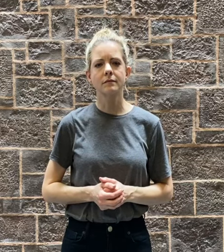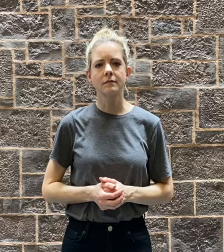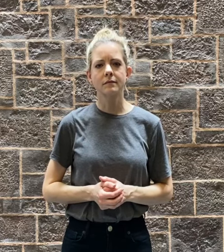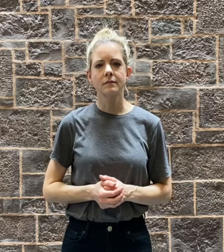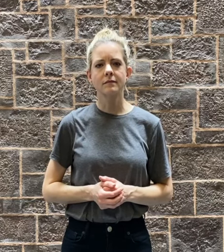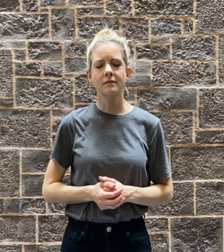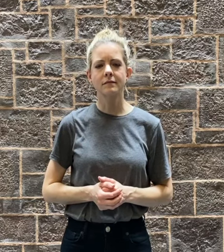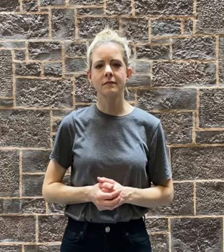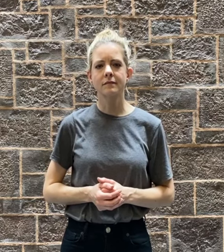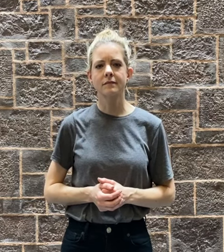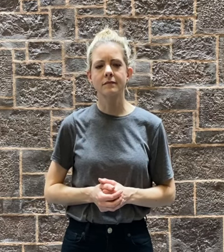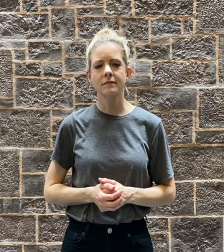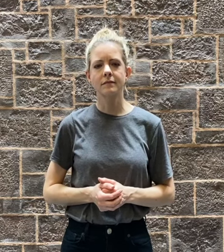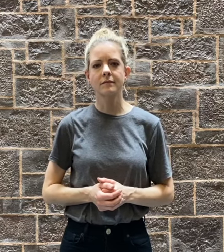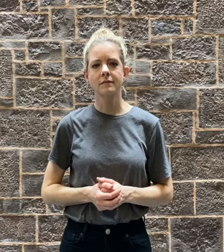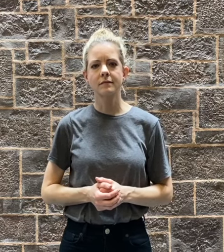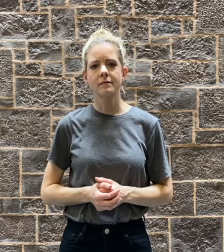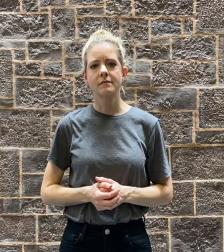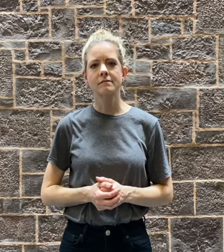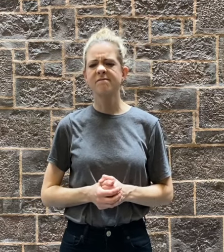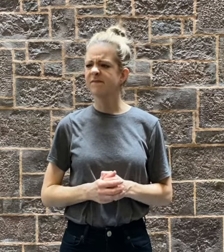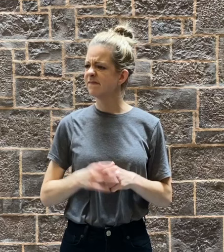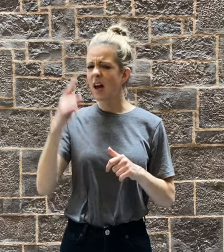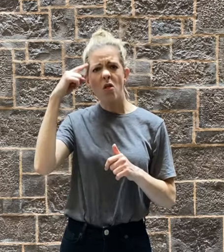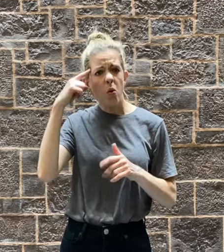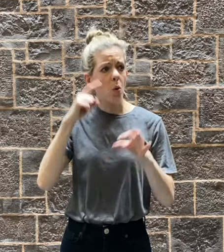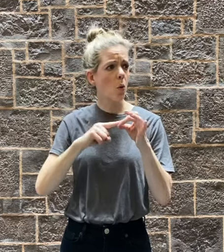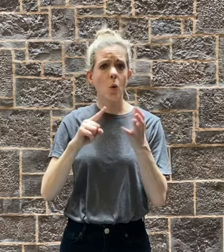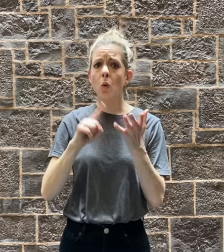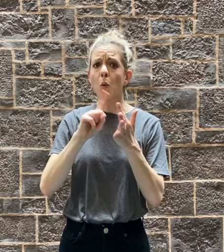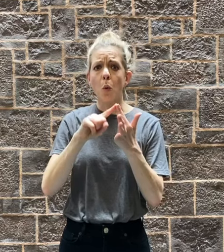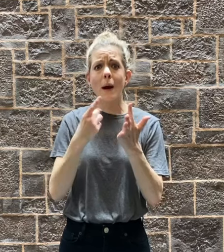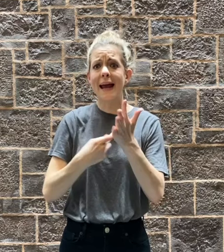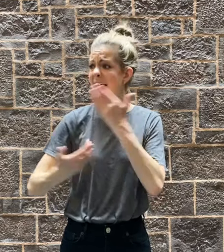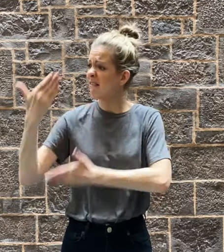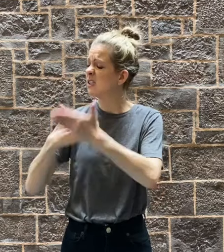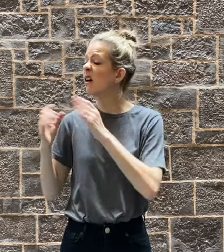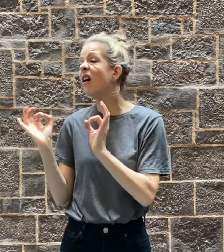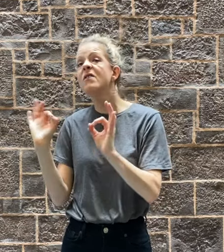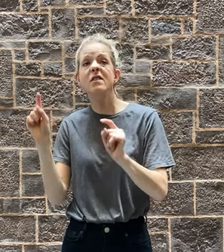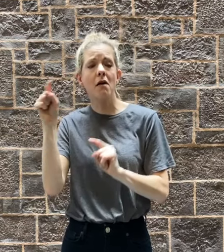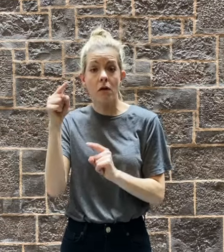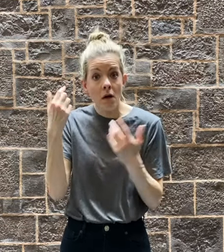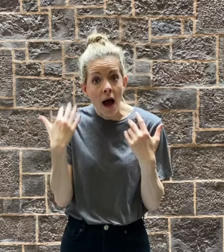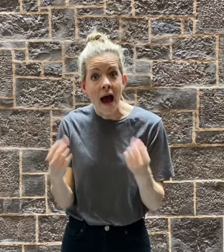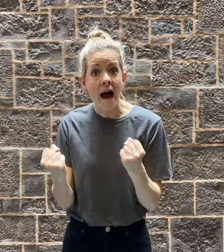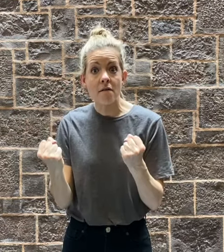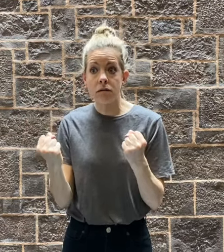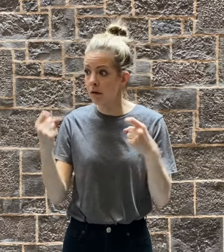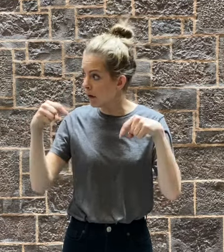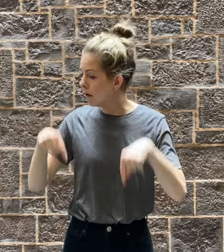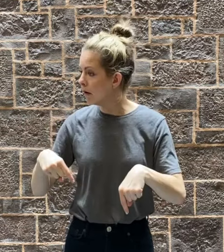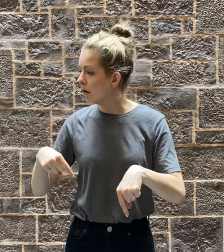I kind of assumed that there wasn't any queer heritage happening, and to find out there was, and that it's been so community